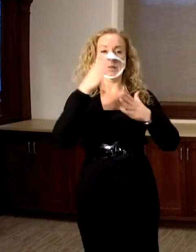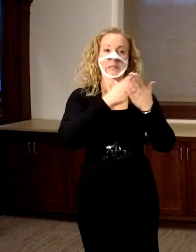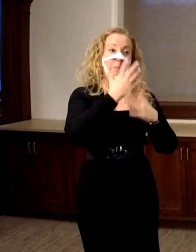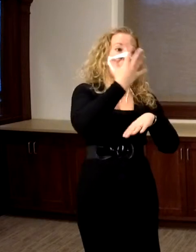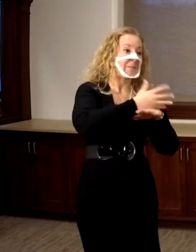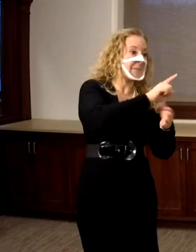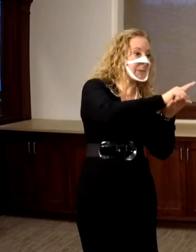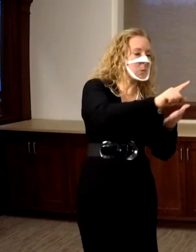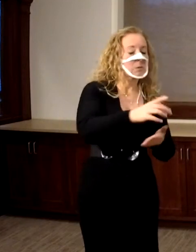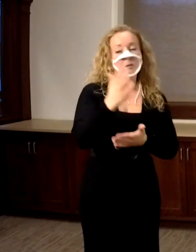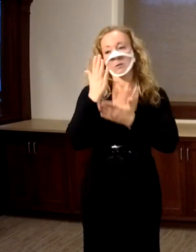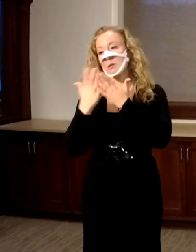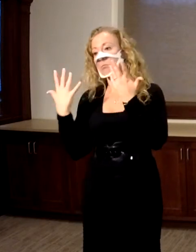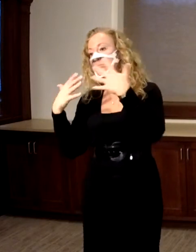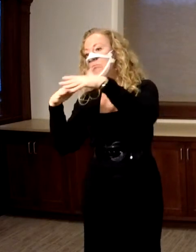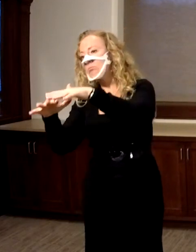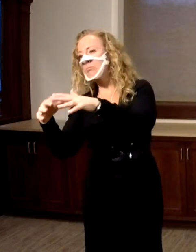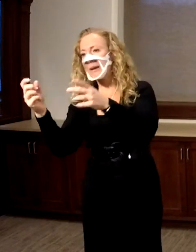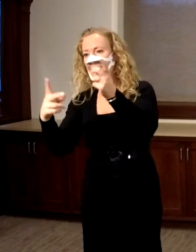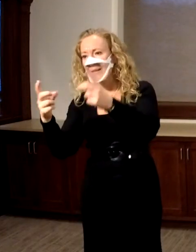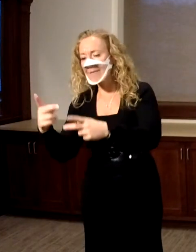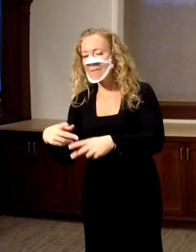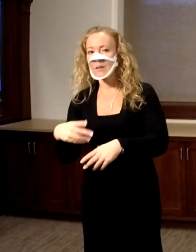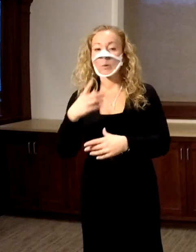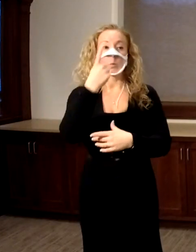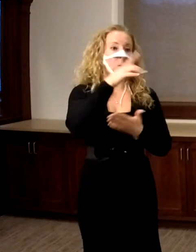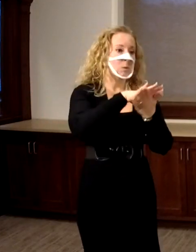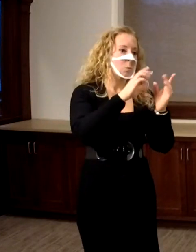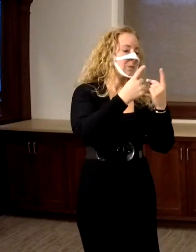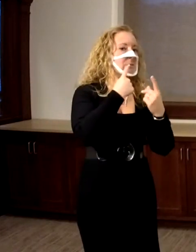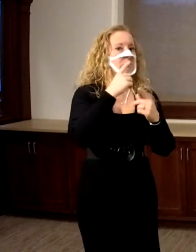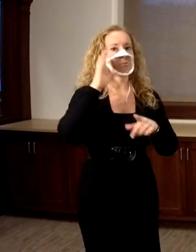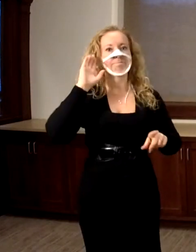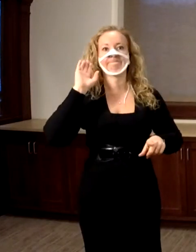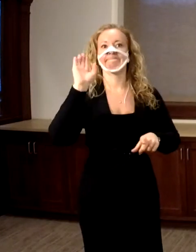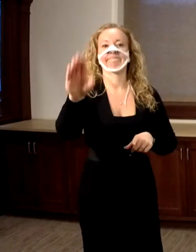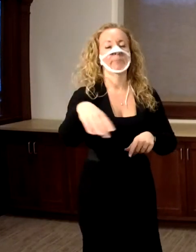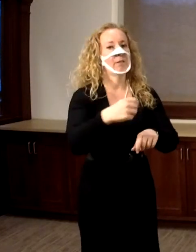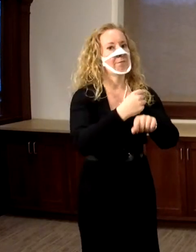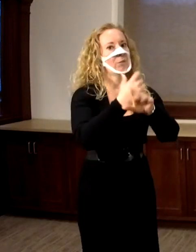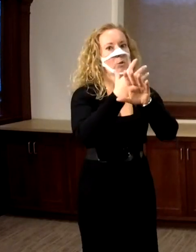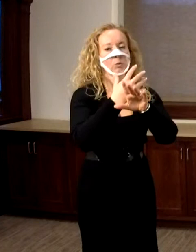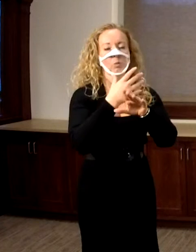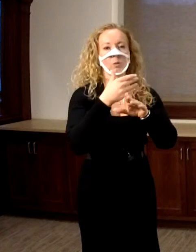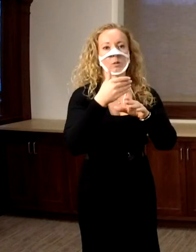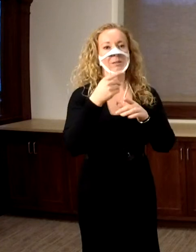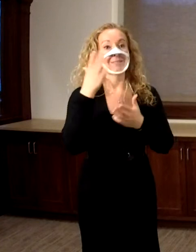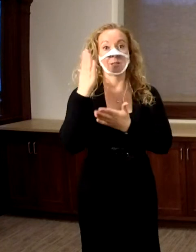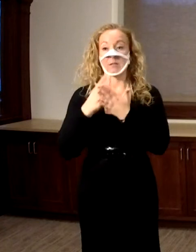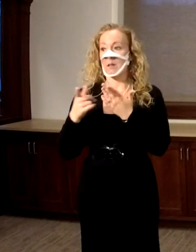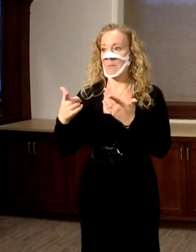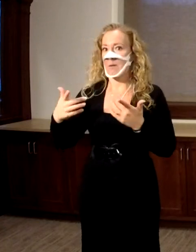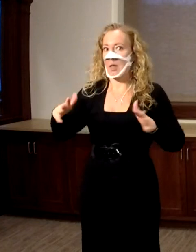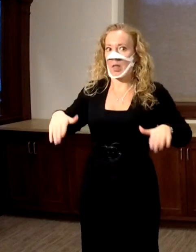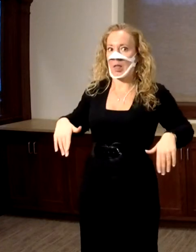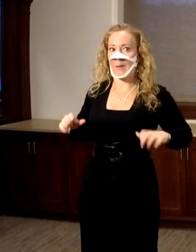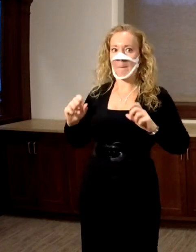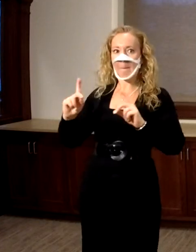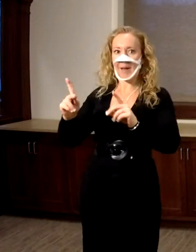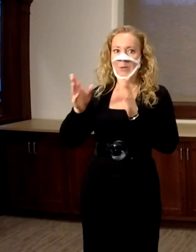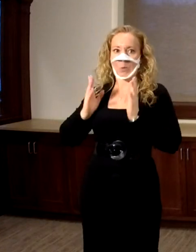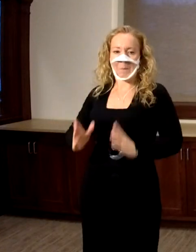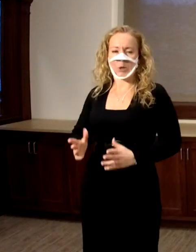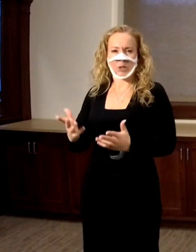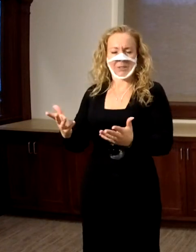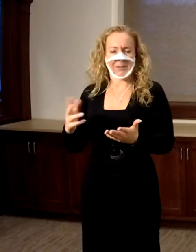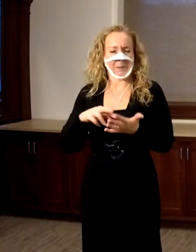week, some are hybrid. One district just announced that they will be all virtual for most of the next month, and some haven't returned to in-person instruction this year.